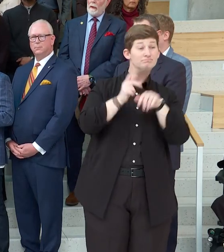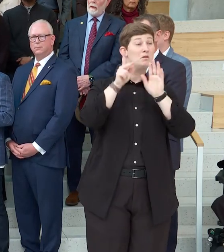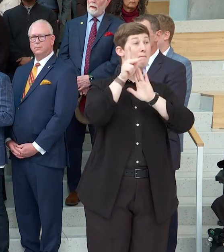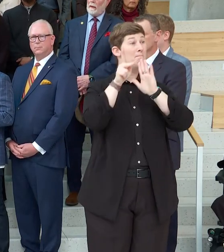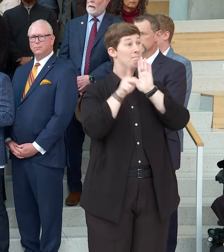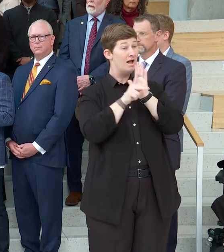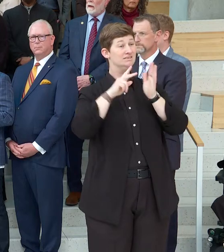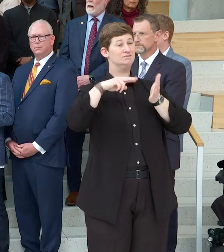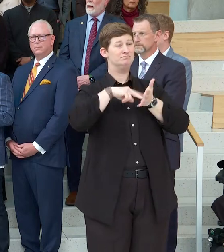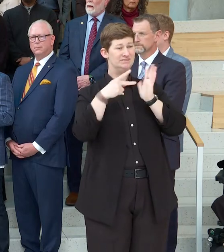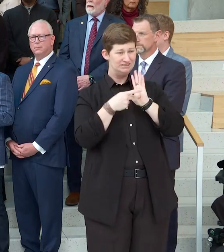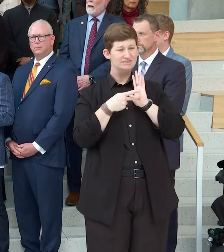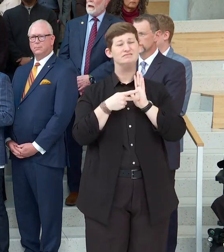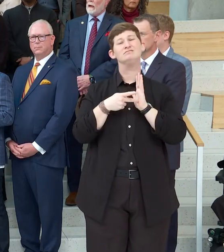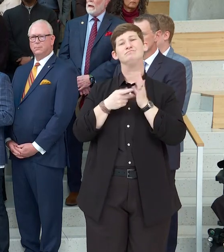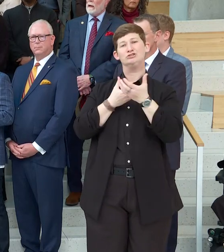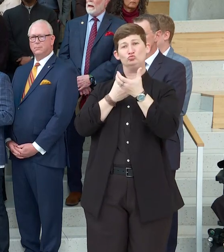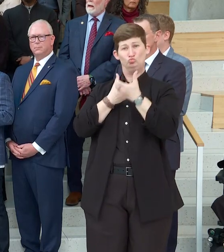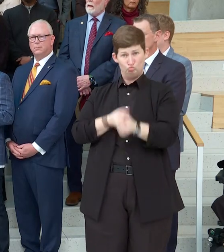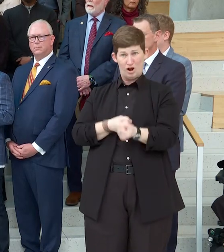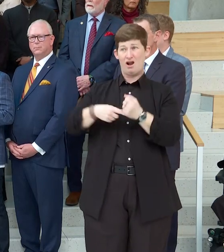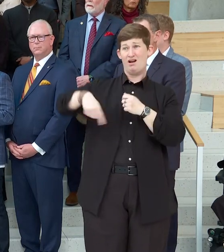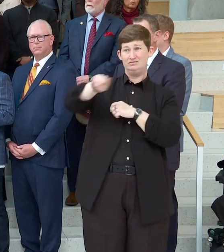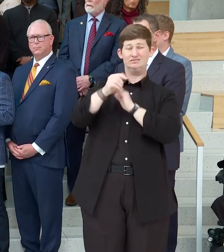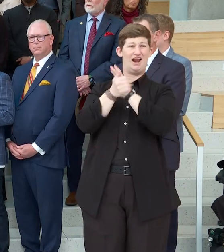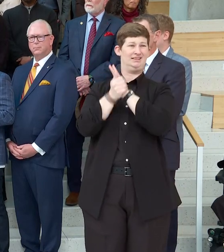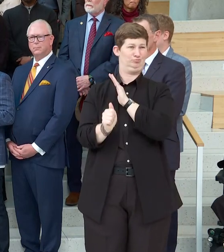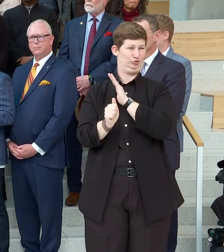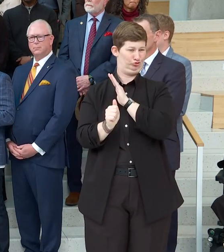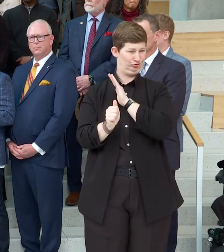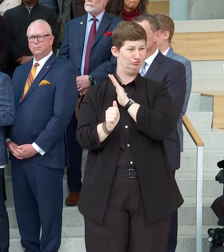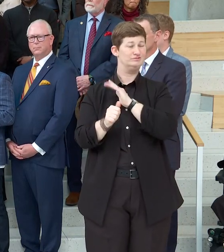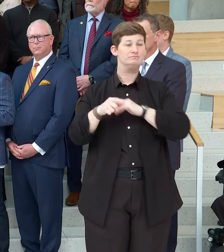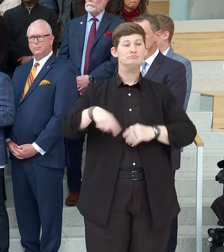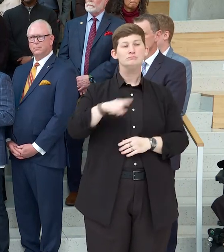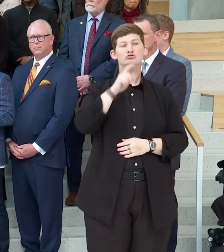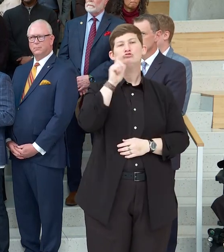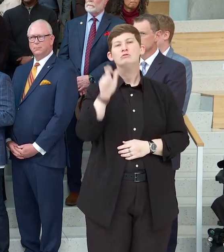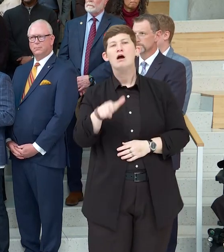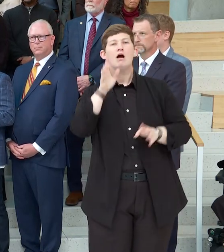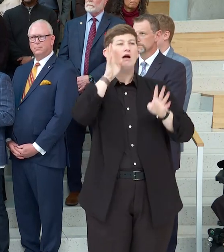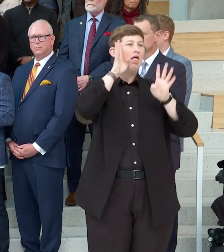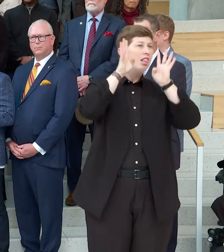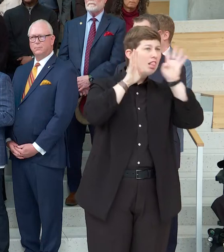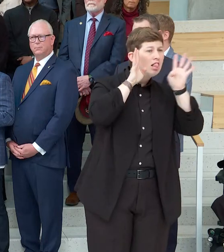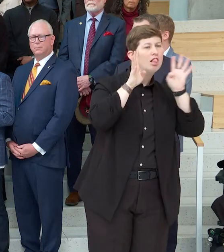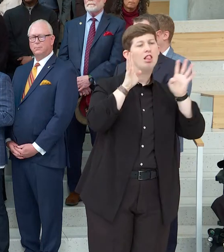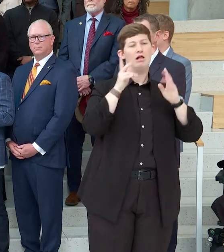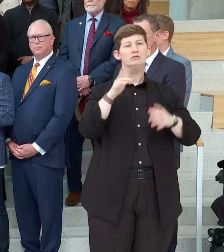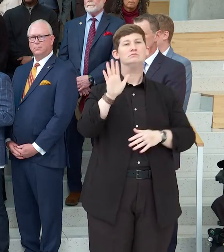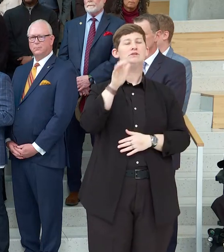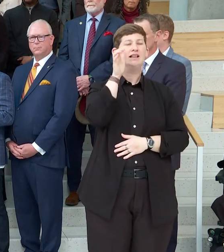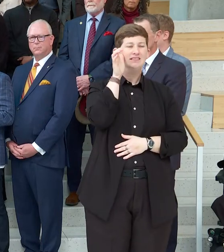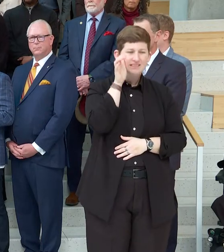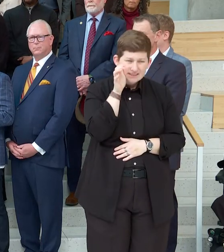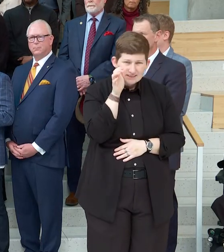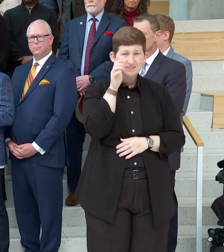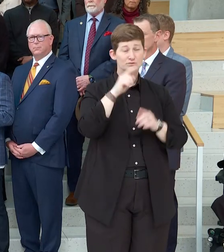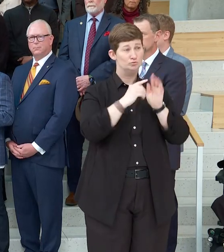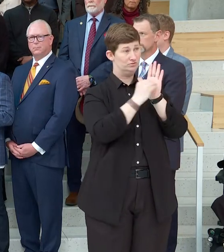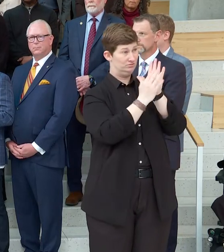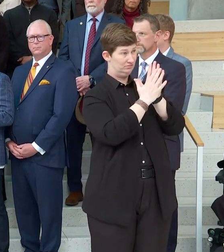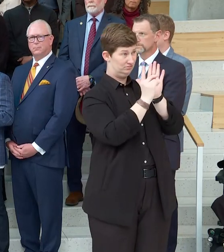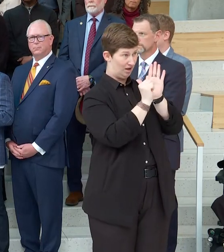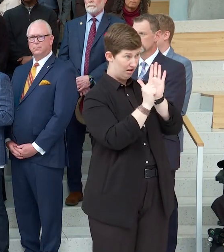experts. When we push forward policy, we shouldn't be making it up ourselves, but we should be listening to data and